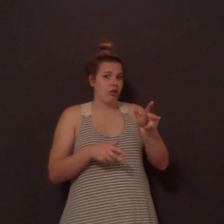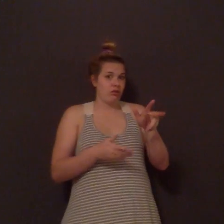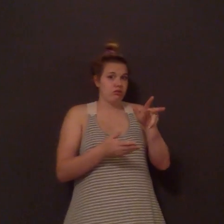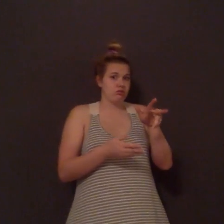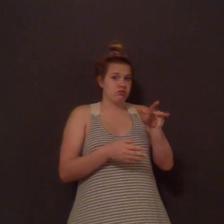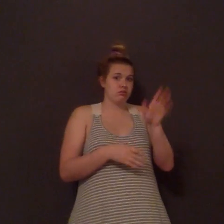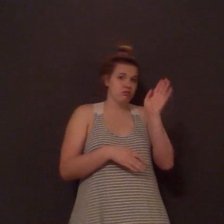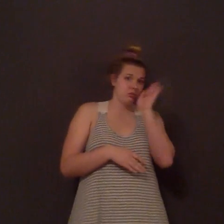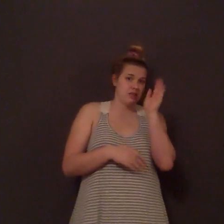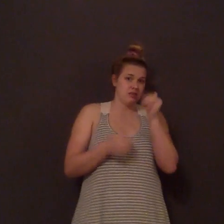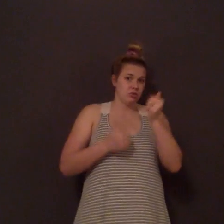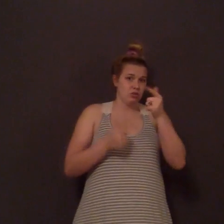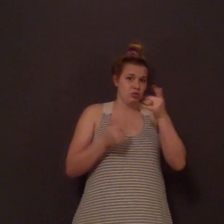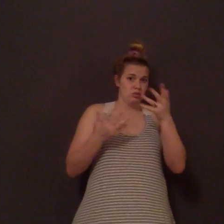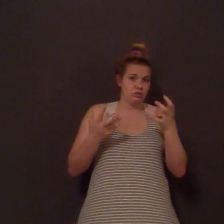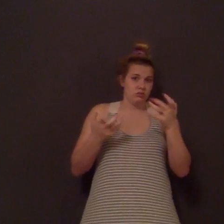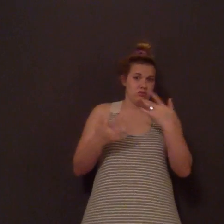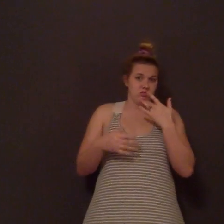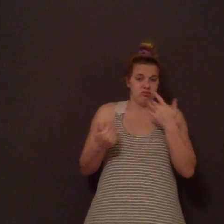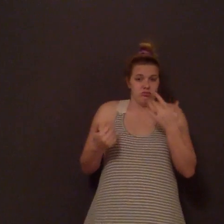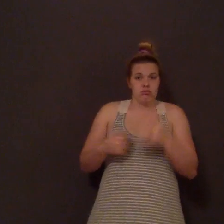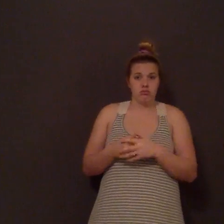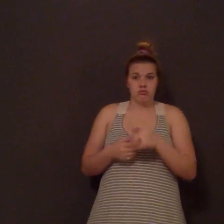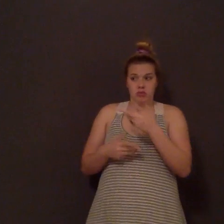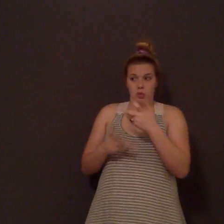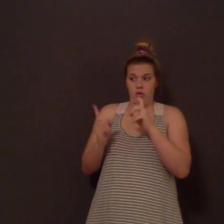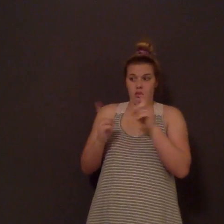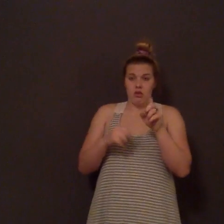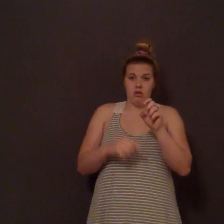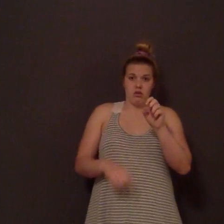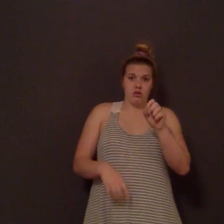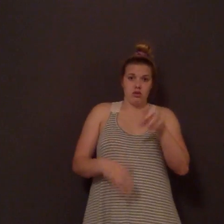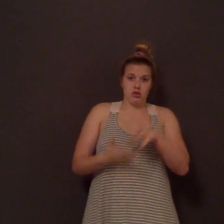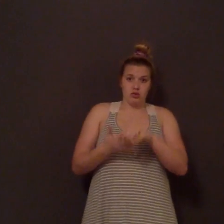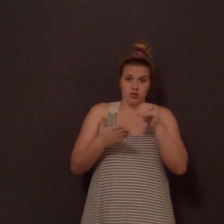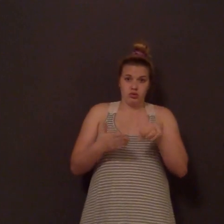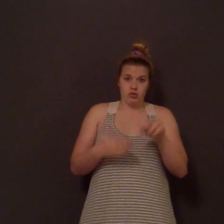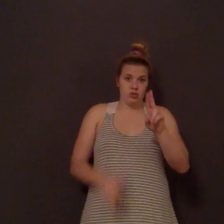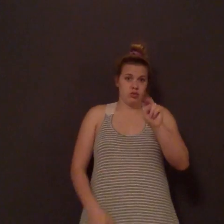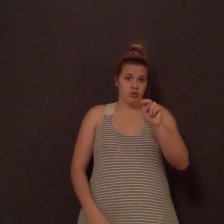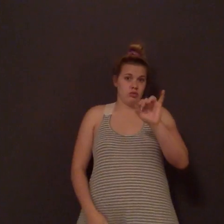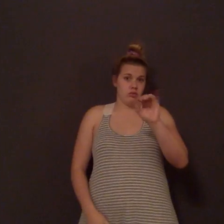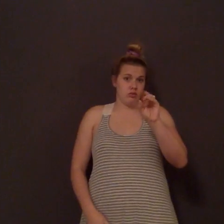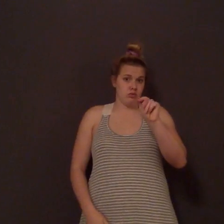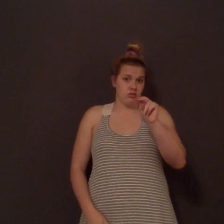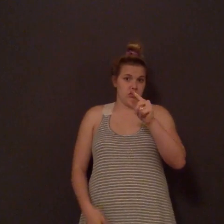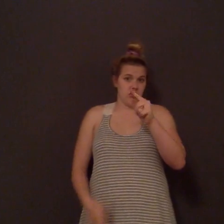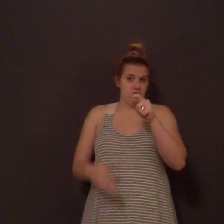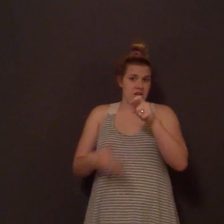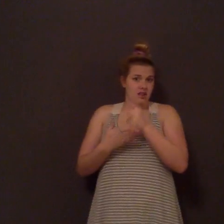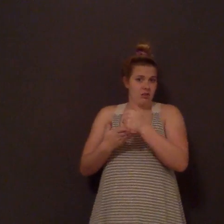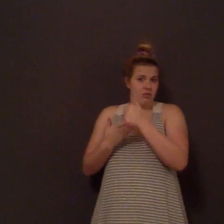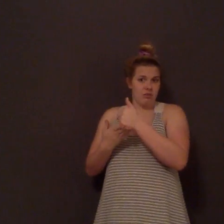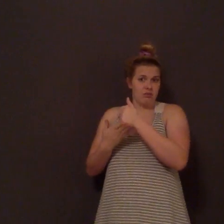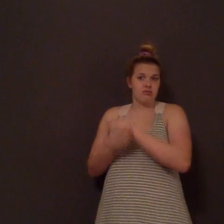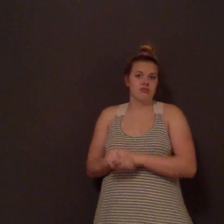picked one. That's fine. We're just going to the student union. You want to come with us? I think I'm gonna get moved in first. You need help with your stuff? I got it. Thank you. All